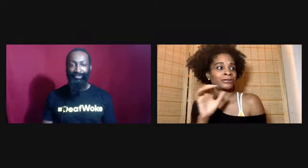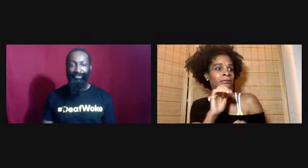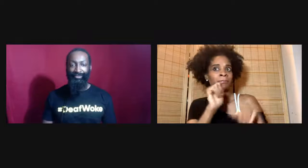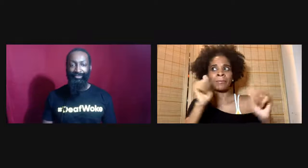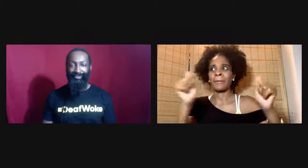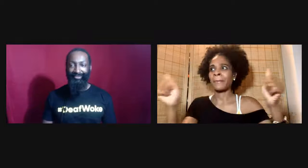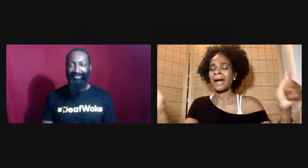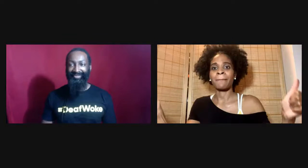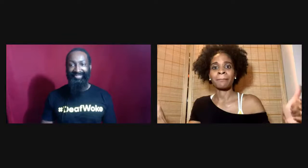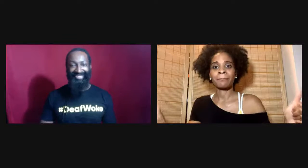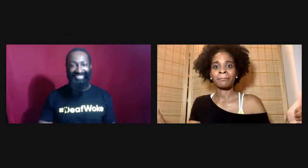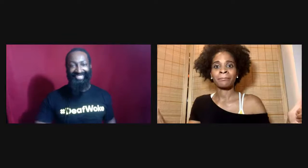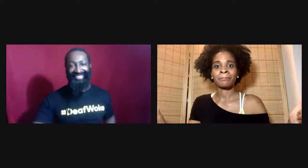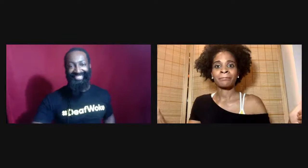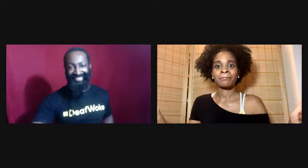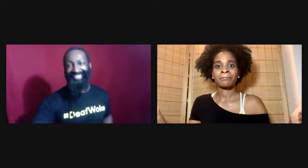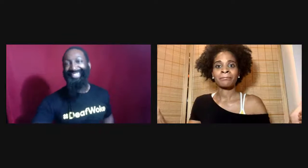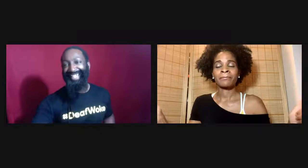your own